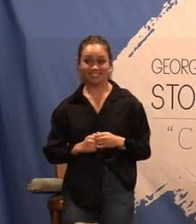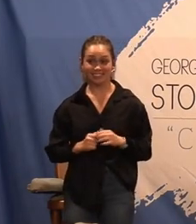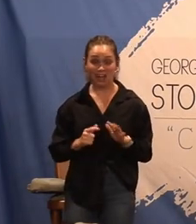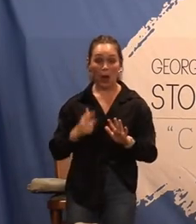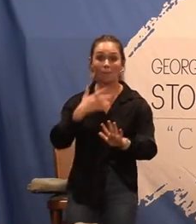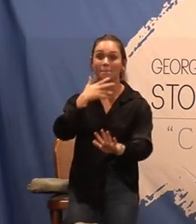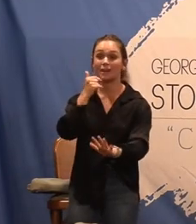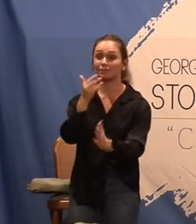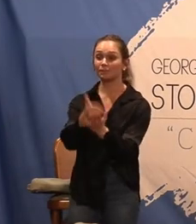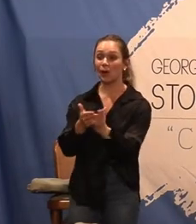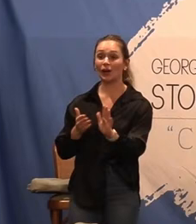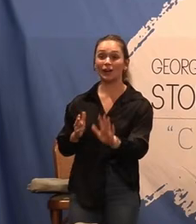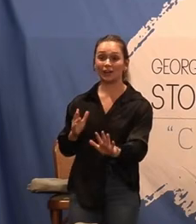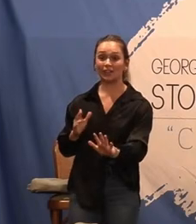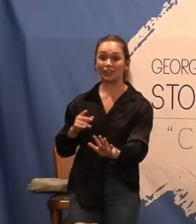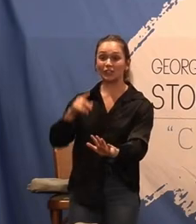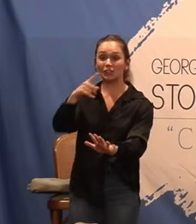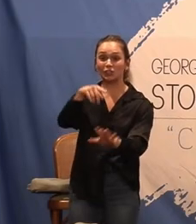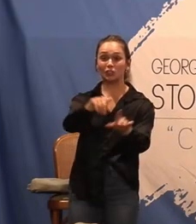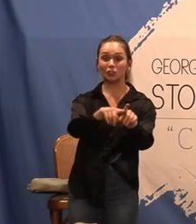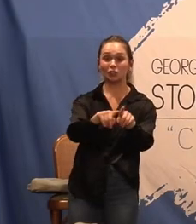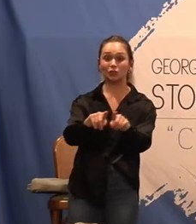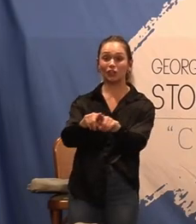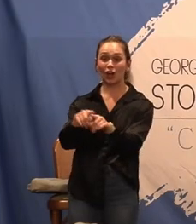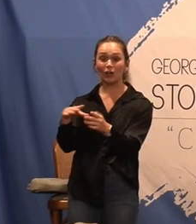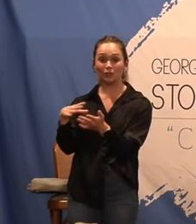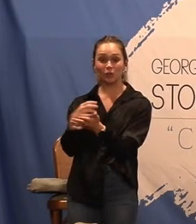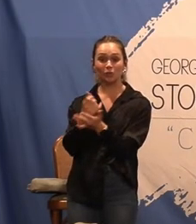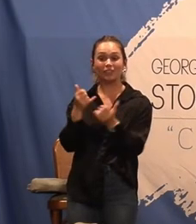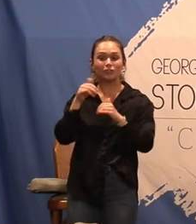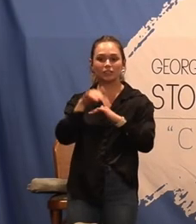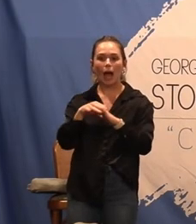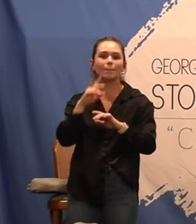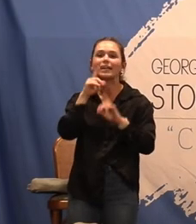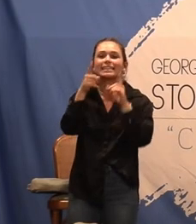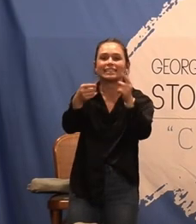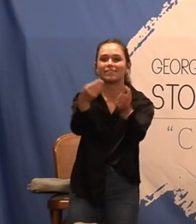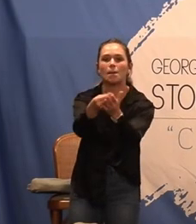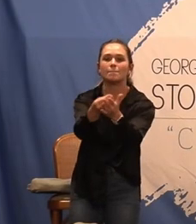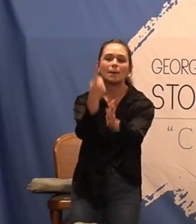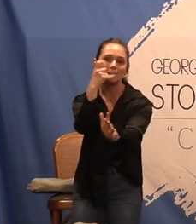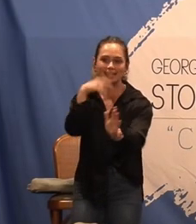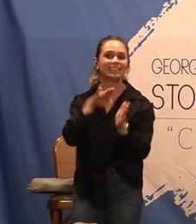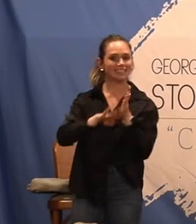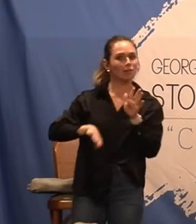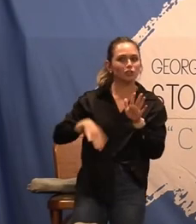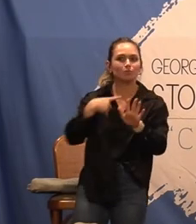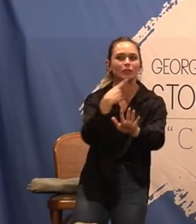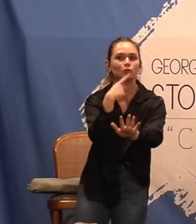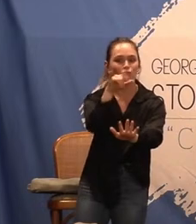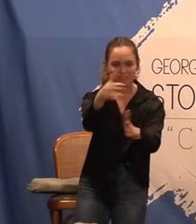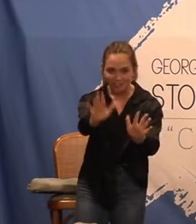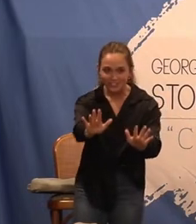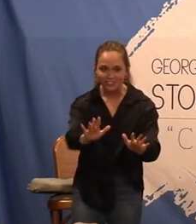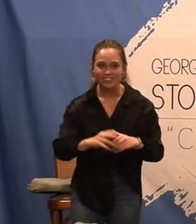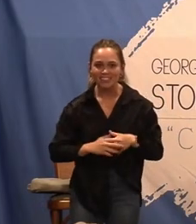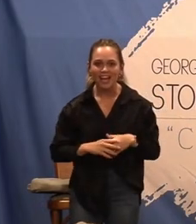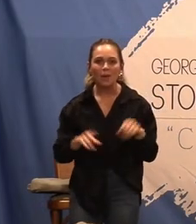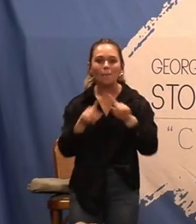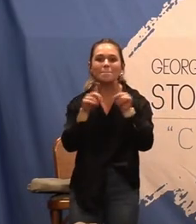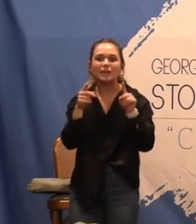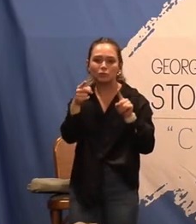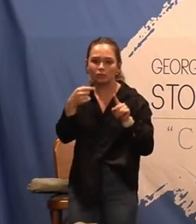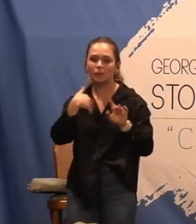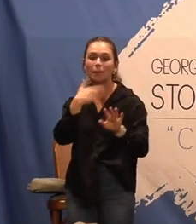And the best part is that you also win tonight. I'm not going to give you any money because I'm cheap. I already told you that. But you